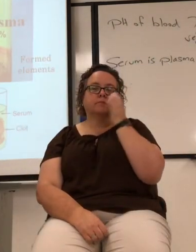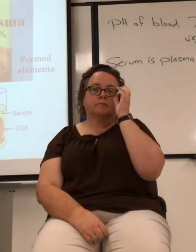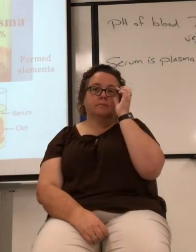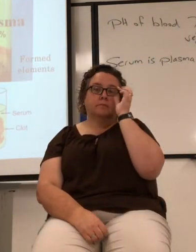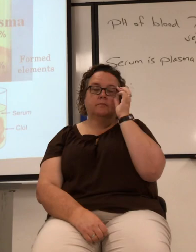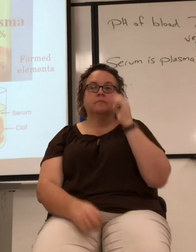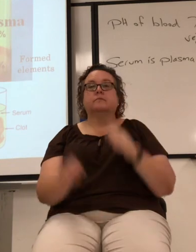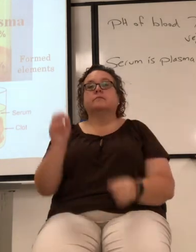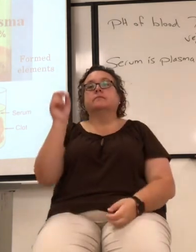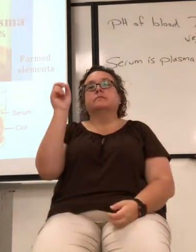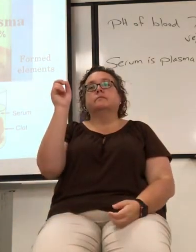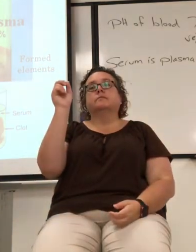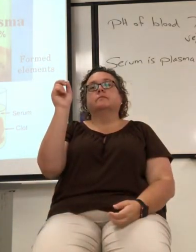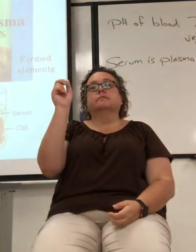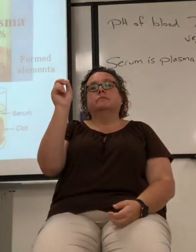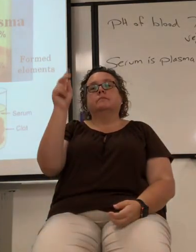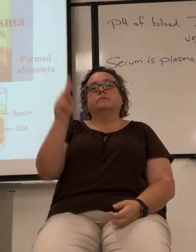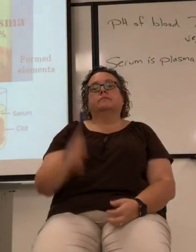All right, so